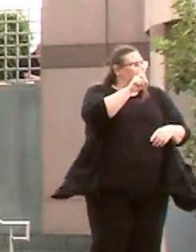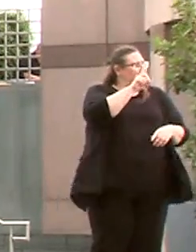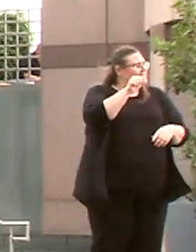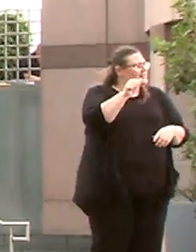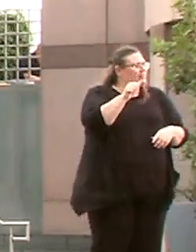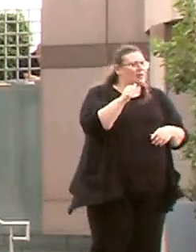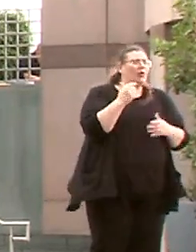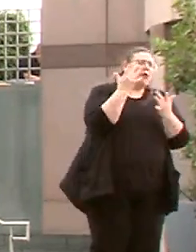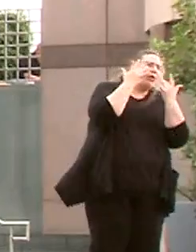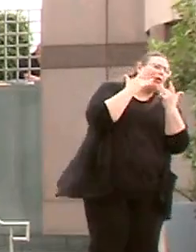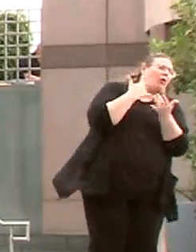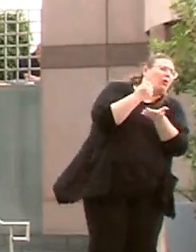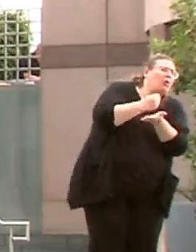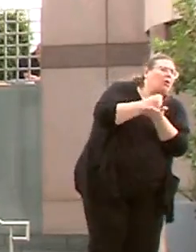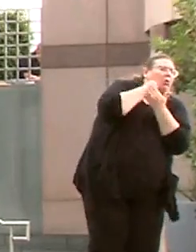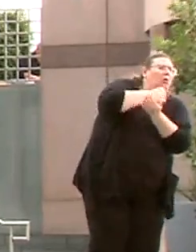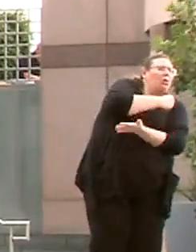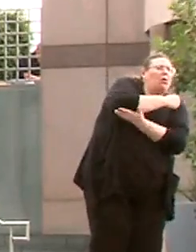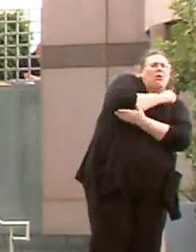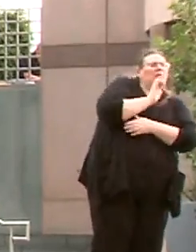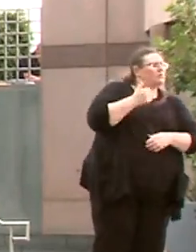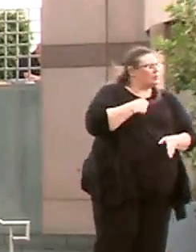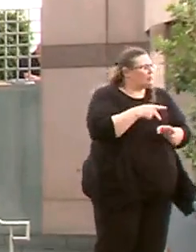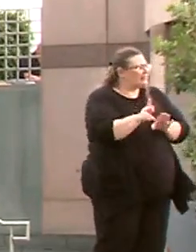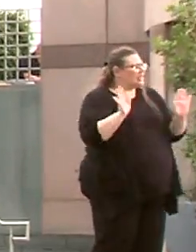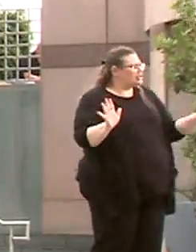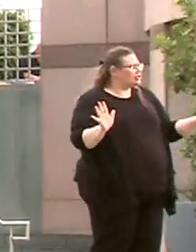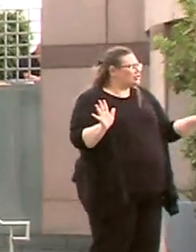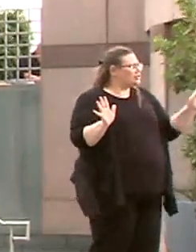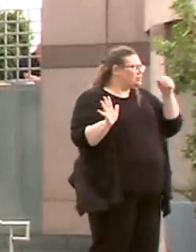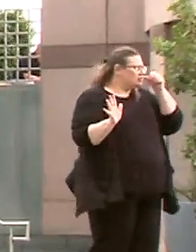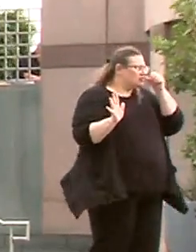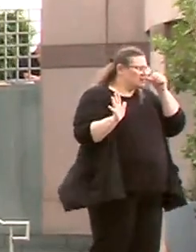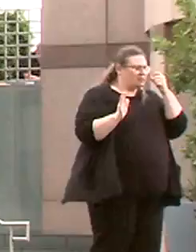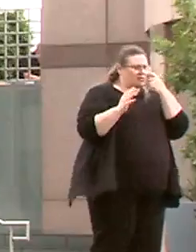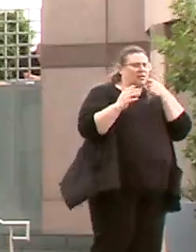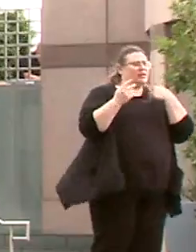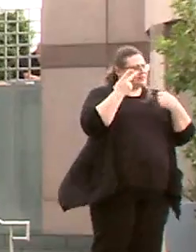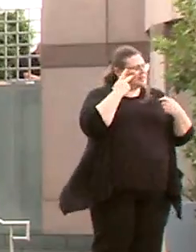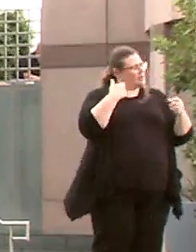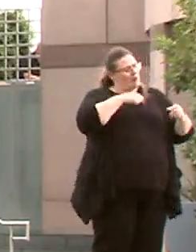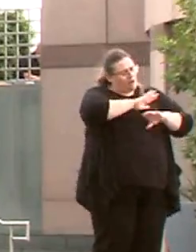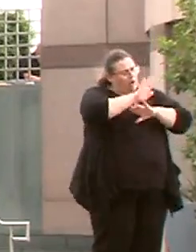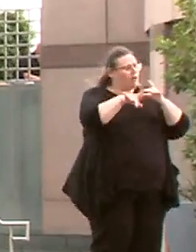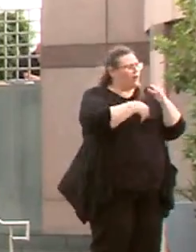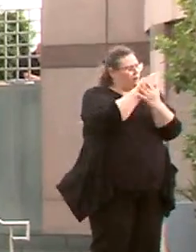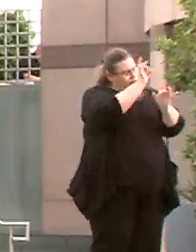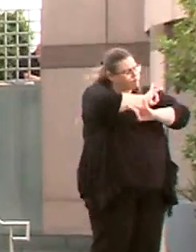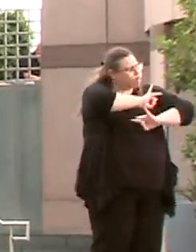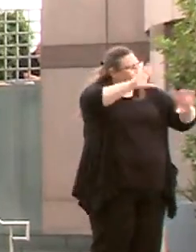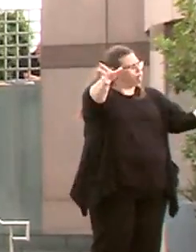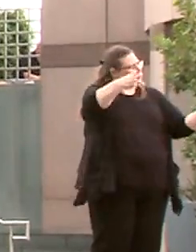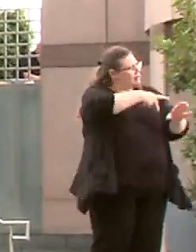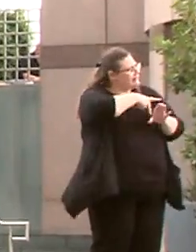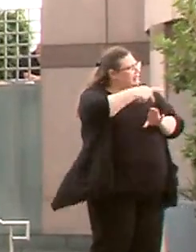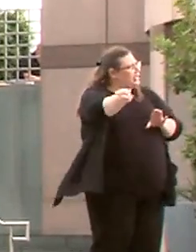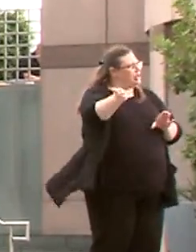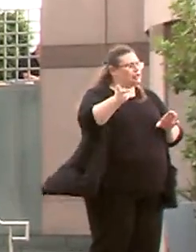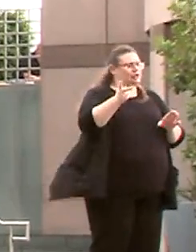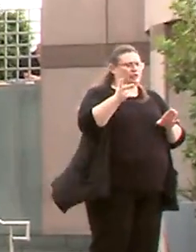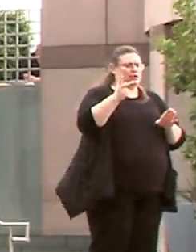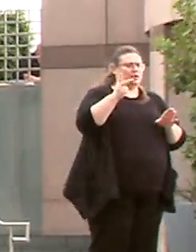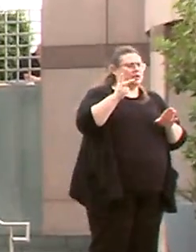for charity. We're professionals. As we discussed today, you're all esteemed professionals, um, highly rated